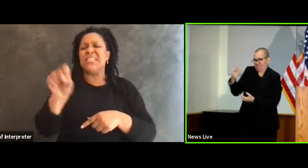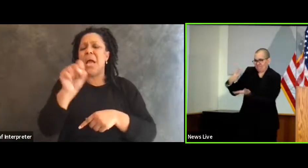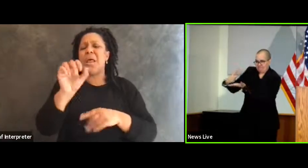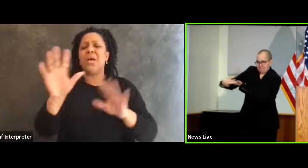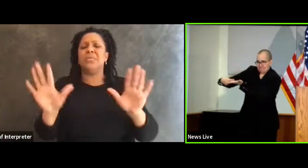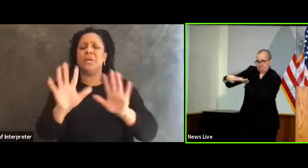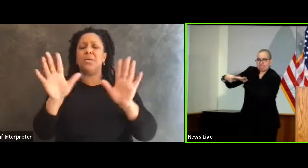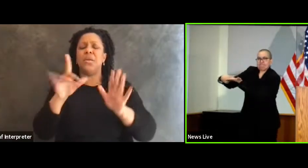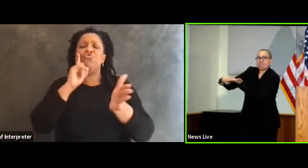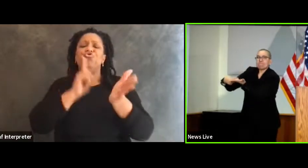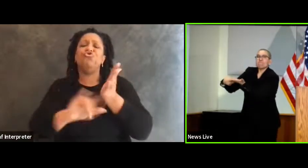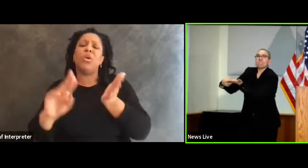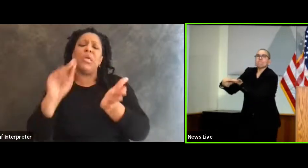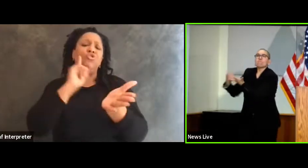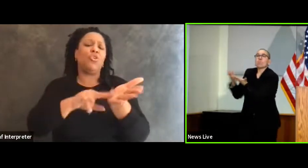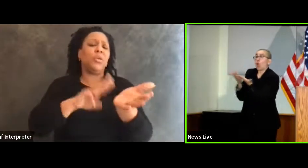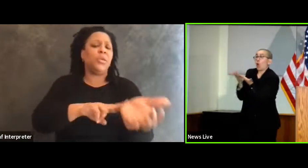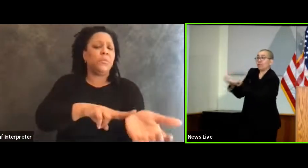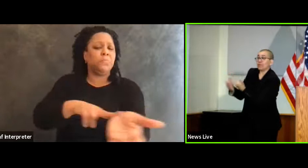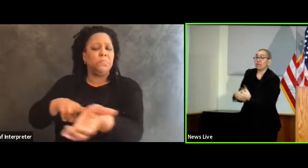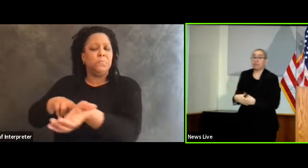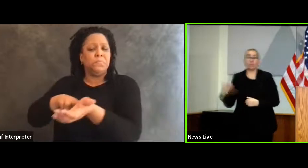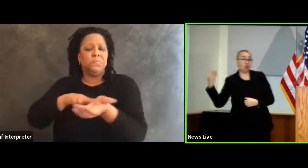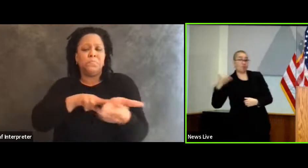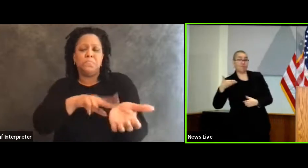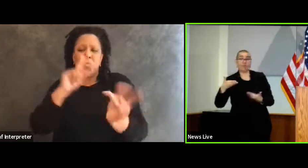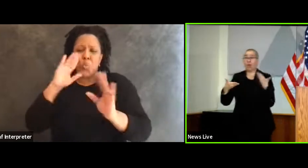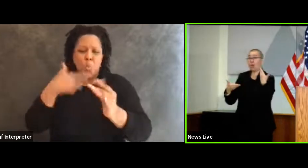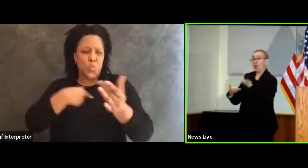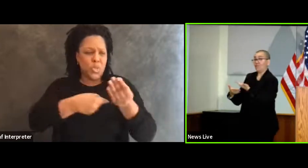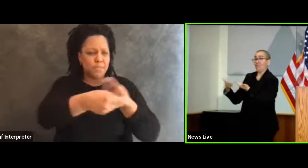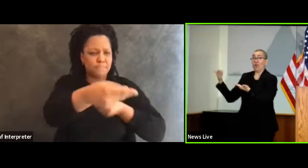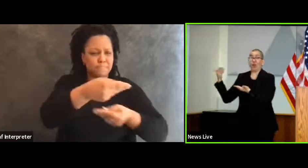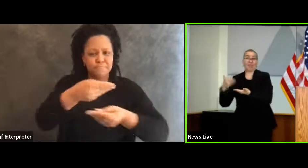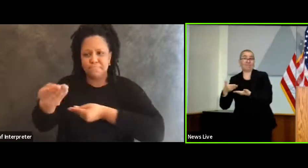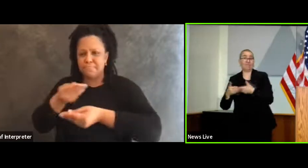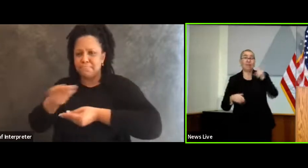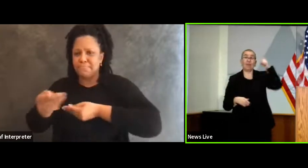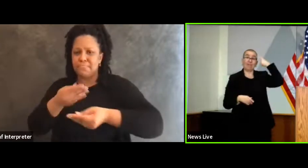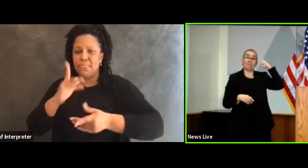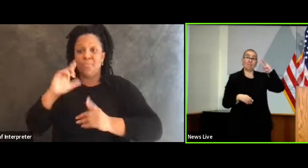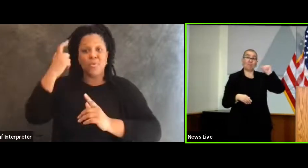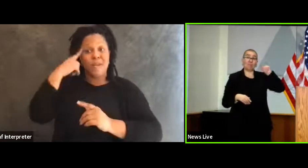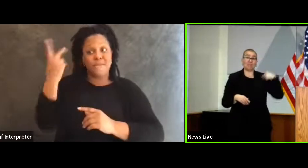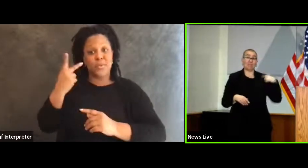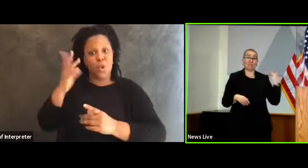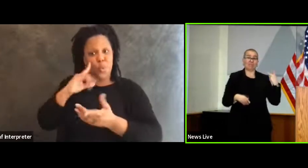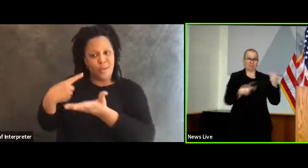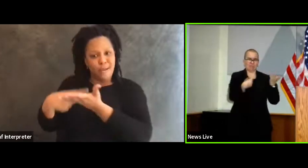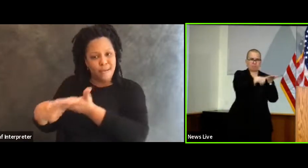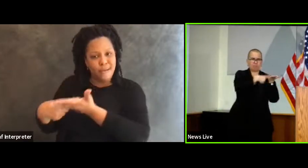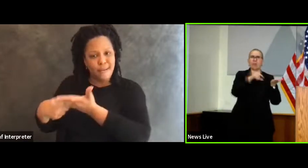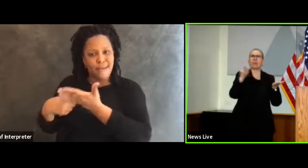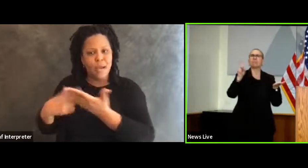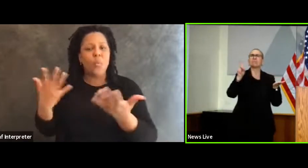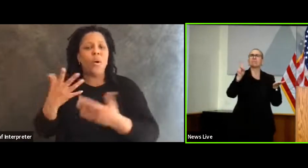exchanging offers. The governor and I will be spending some time later today to talk about the DFL perspective.